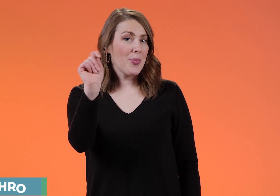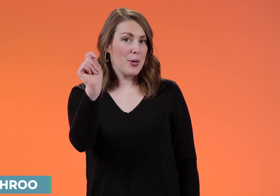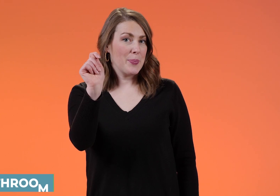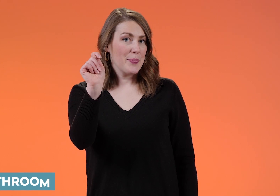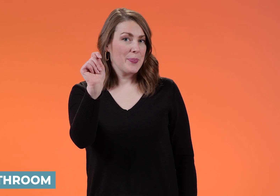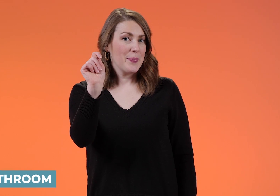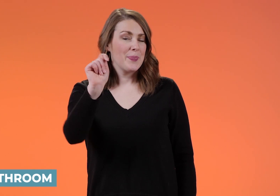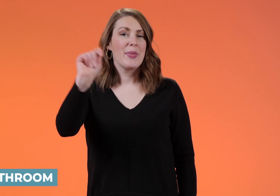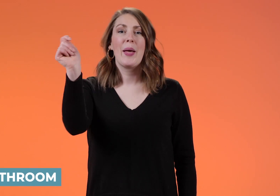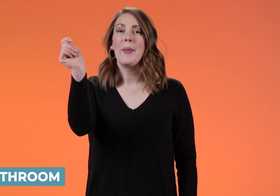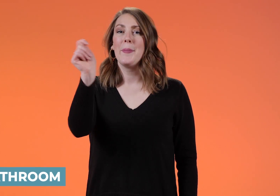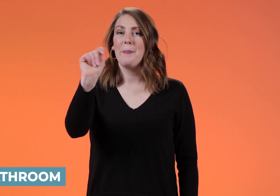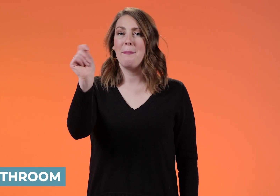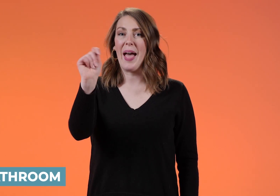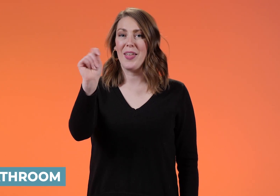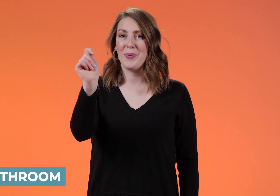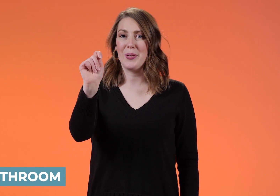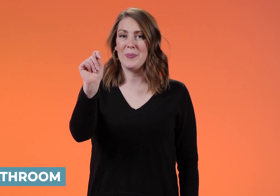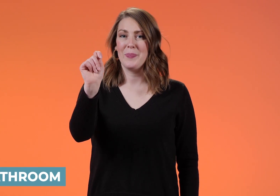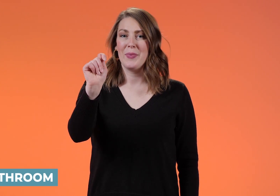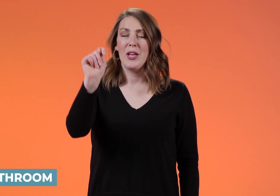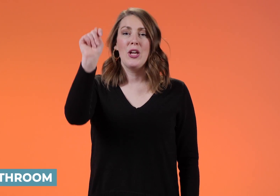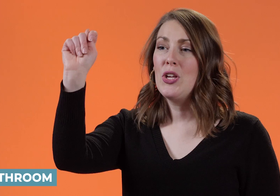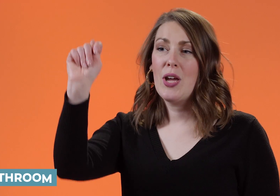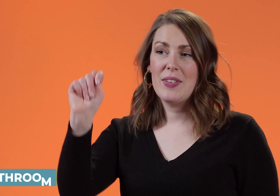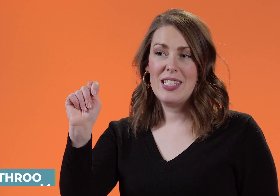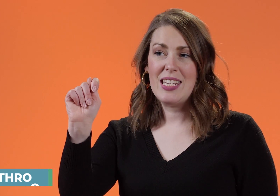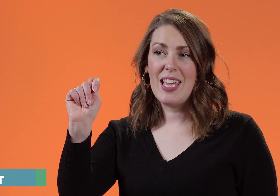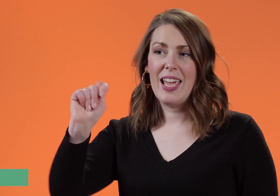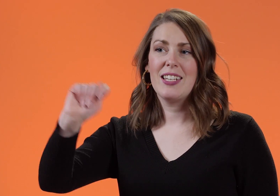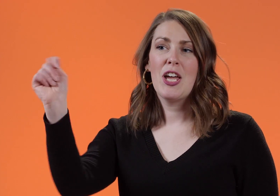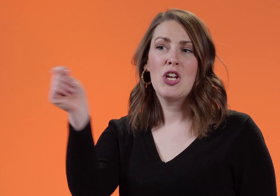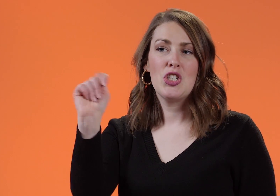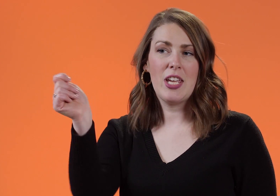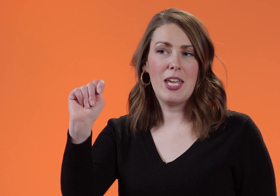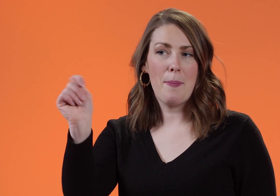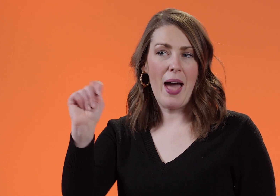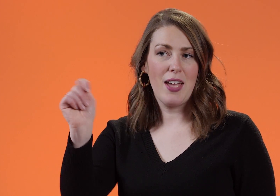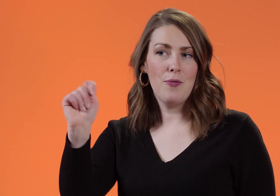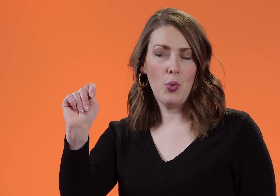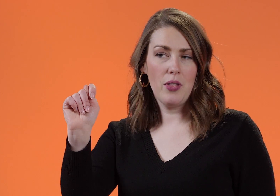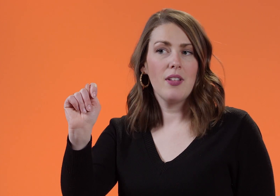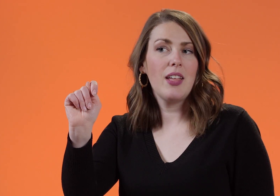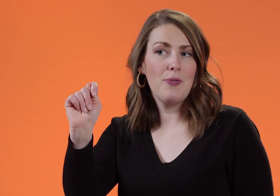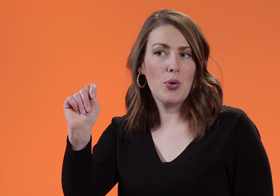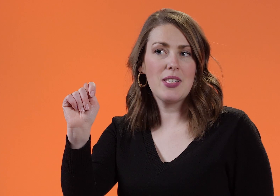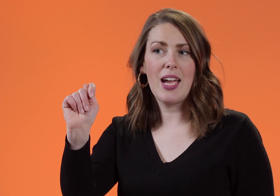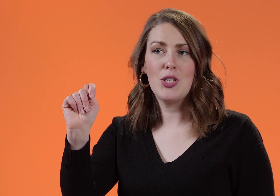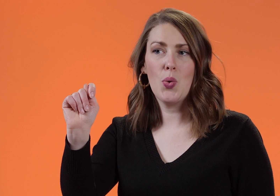Bathroom. Bathroom. You have a T hand shaking it back and forth like for the sign